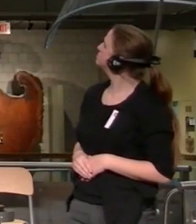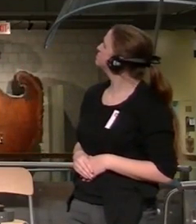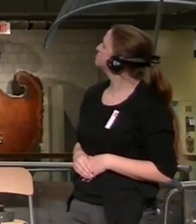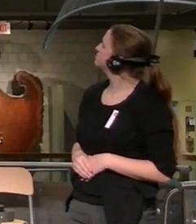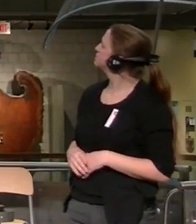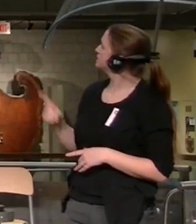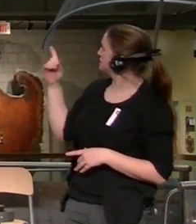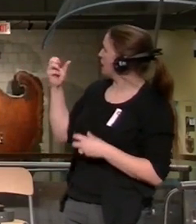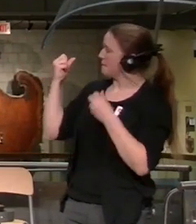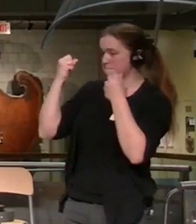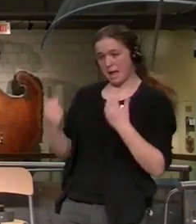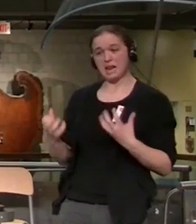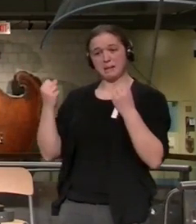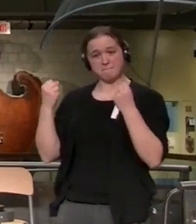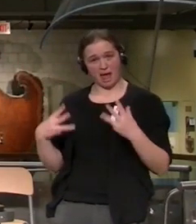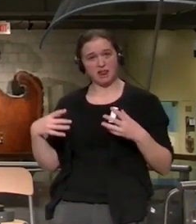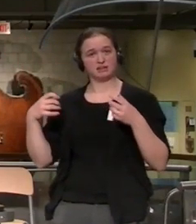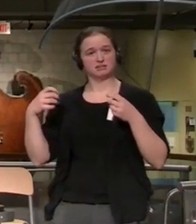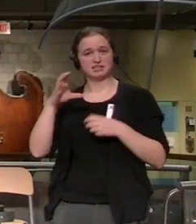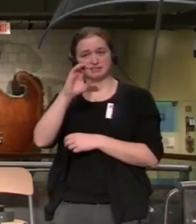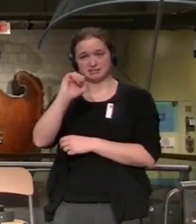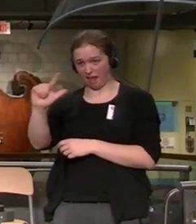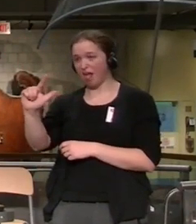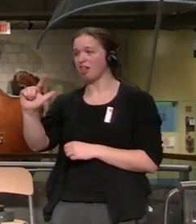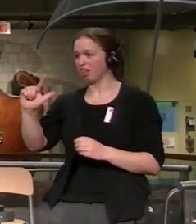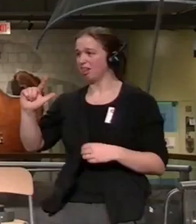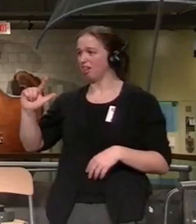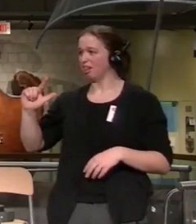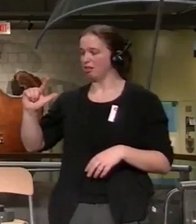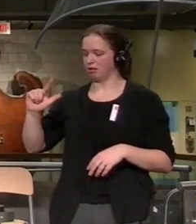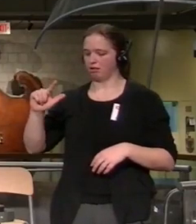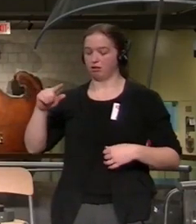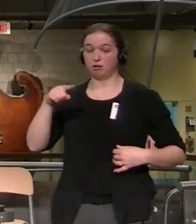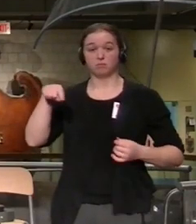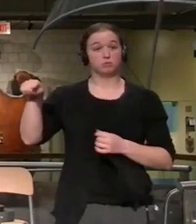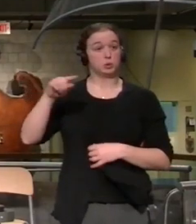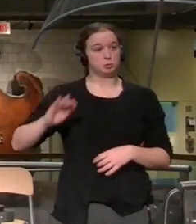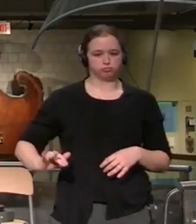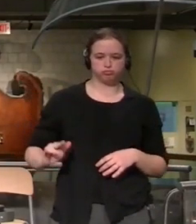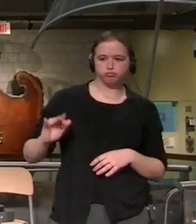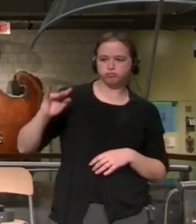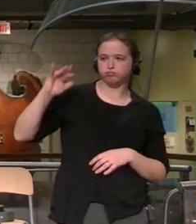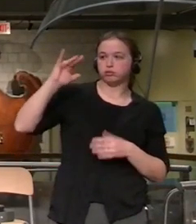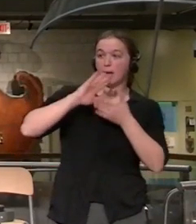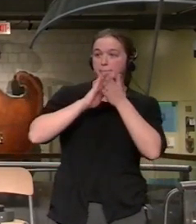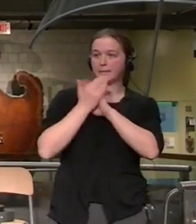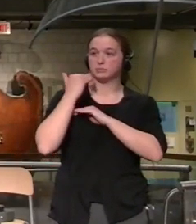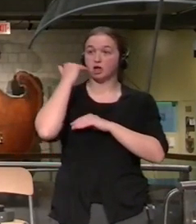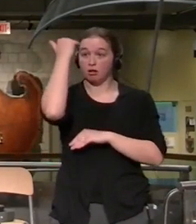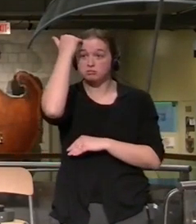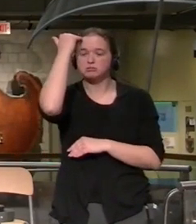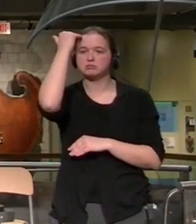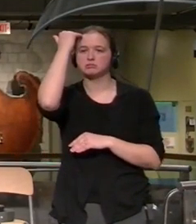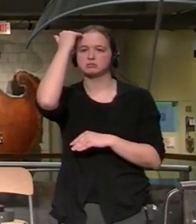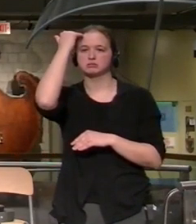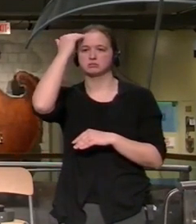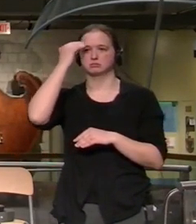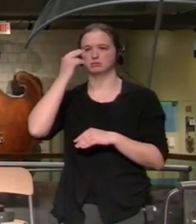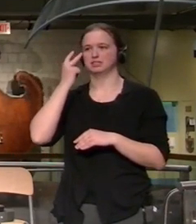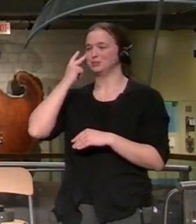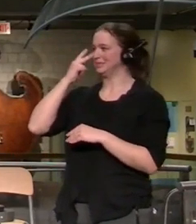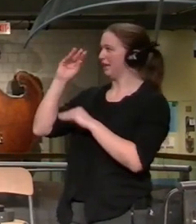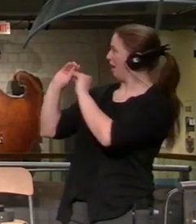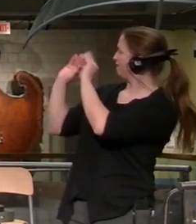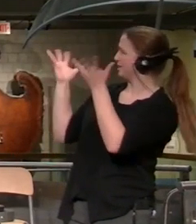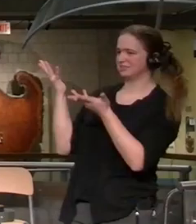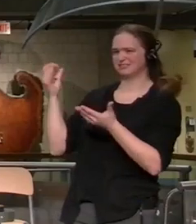a ton of connection between them. But as you become an adult, and you don't have to be a radiologist or a neuroscientist to be able to see that